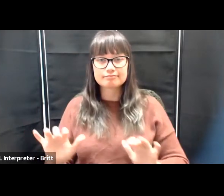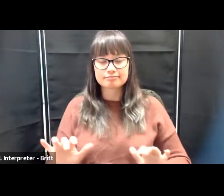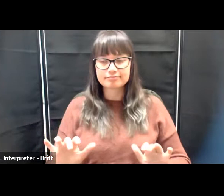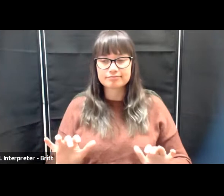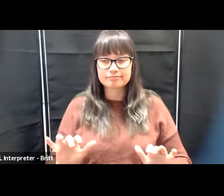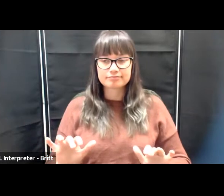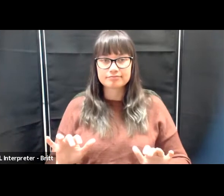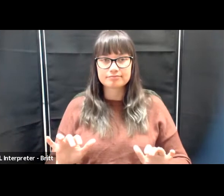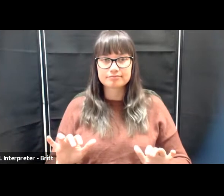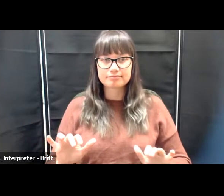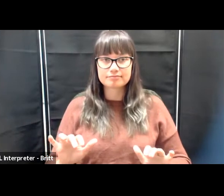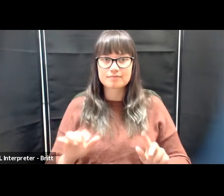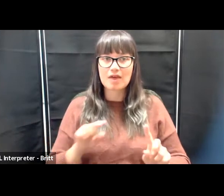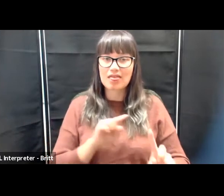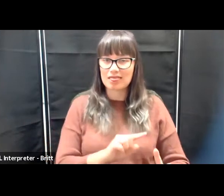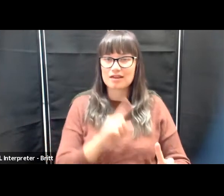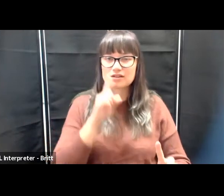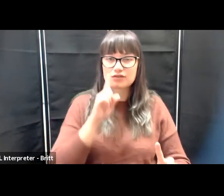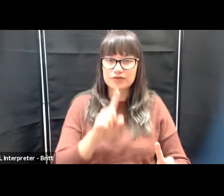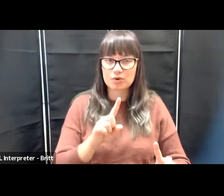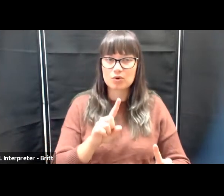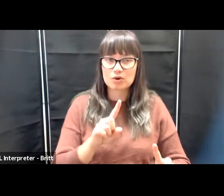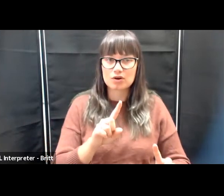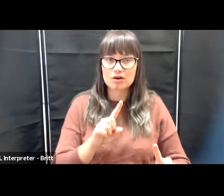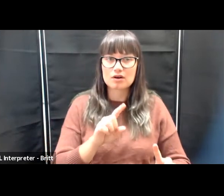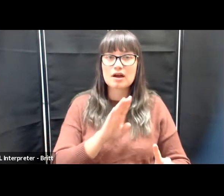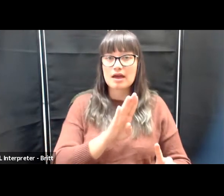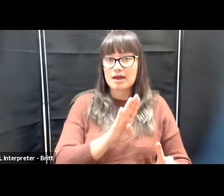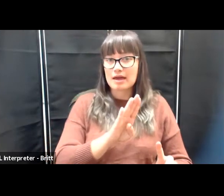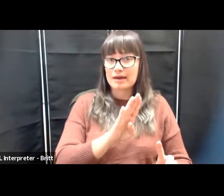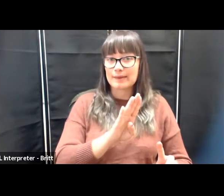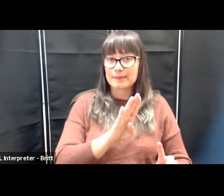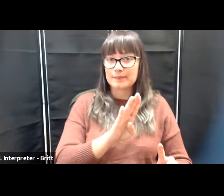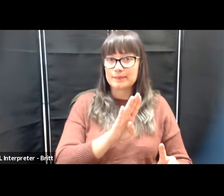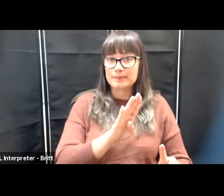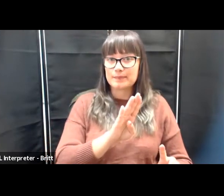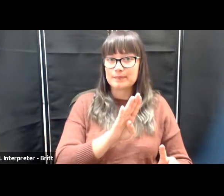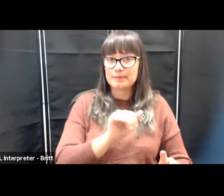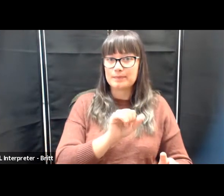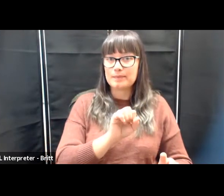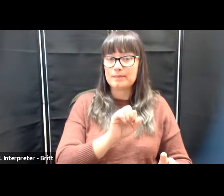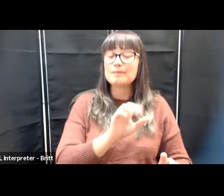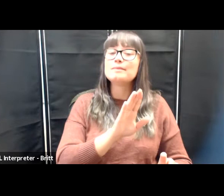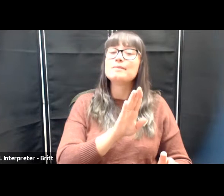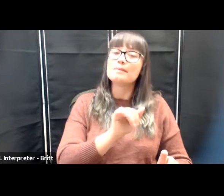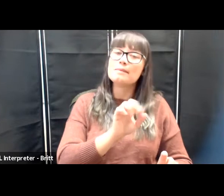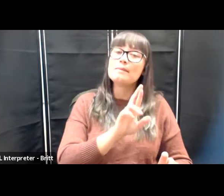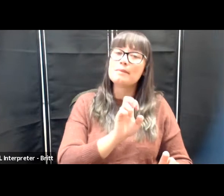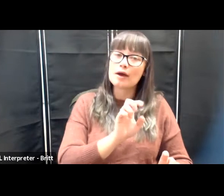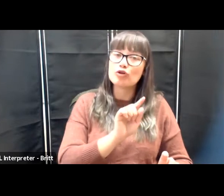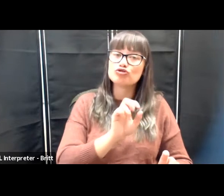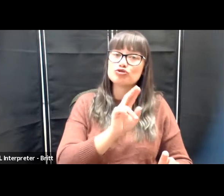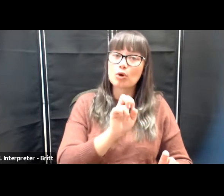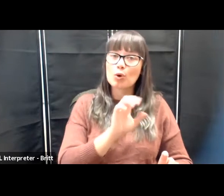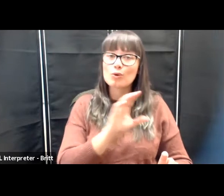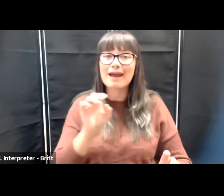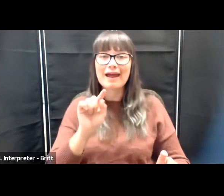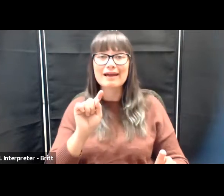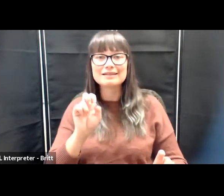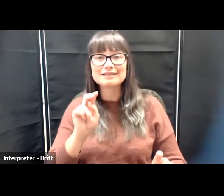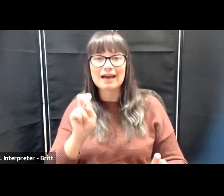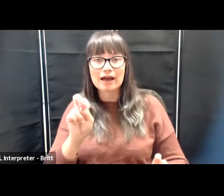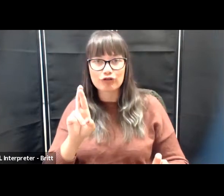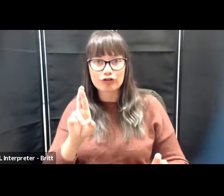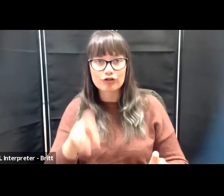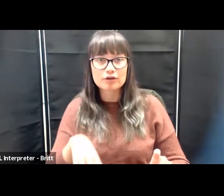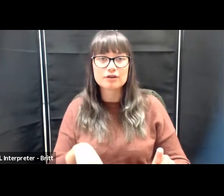So this works for baritones and tenors, and I want you to pronounce the ah as in cat, right? And you're not